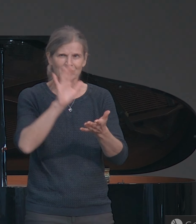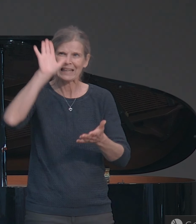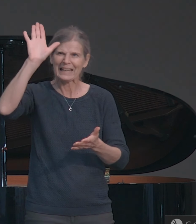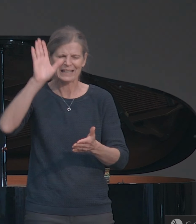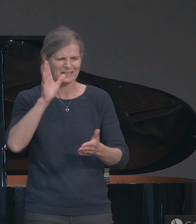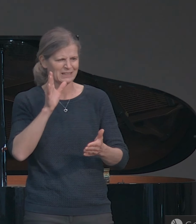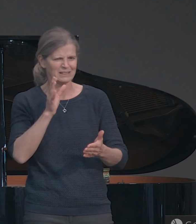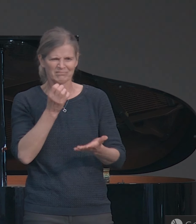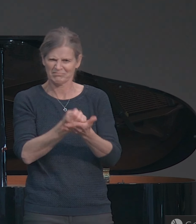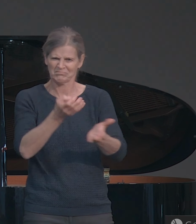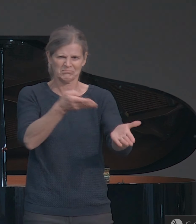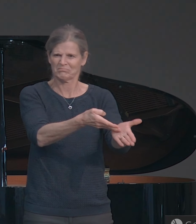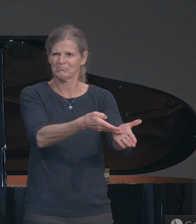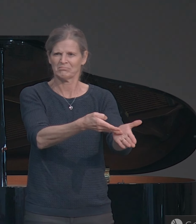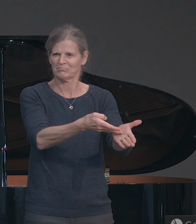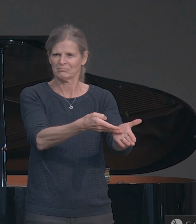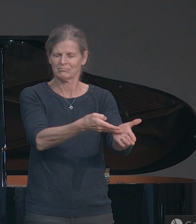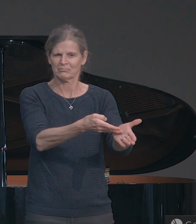indictment.